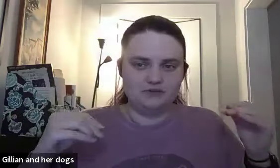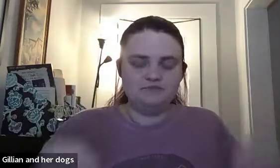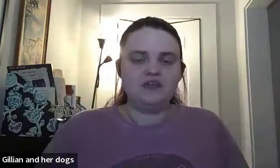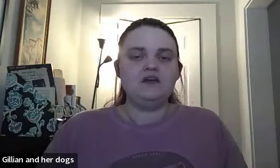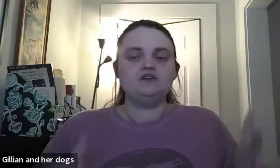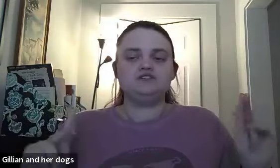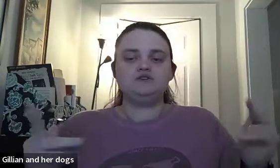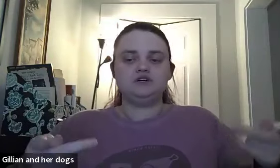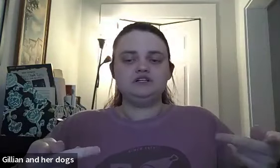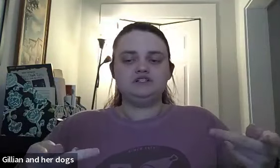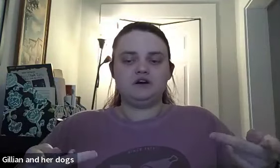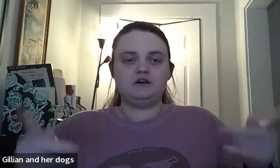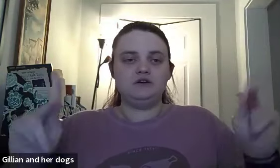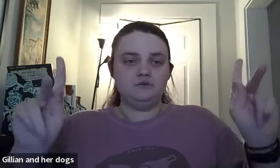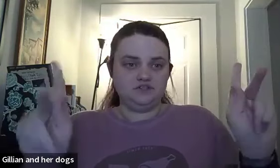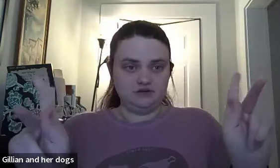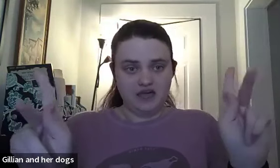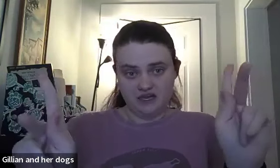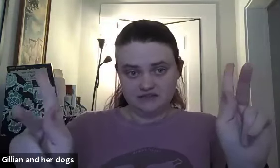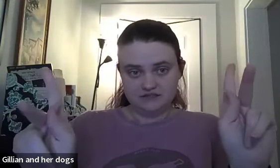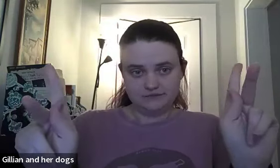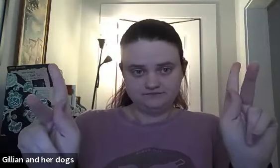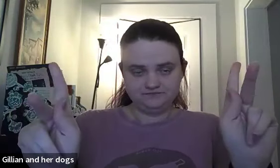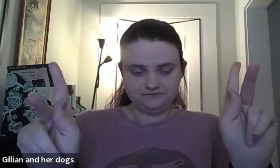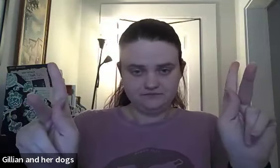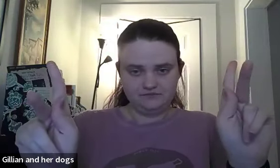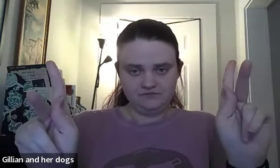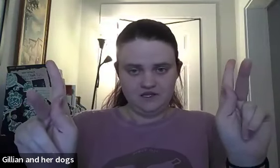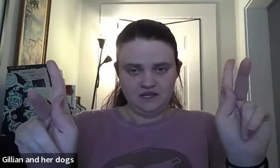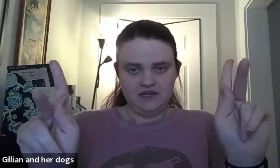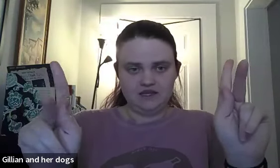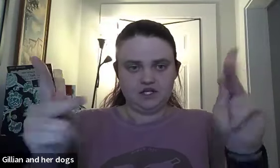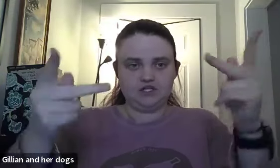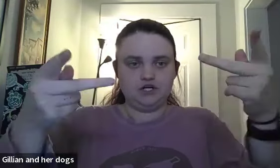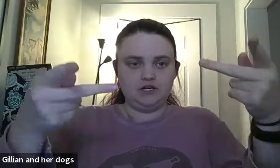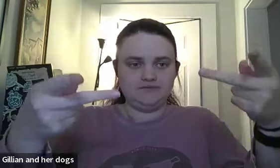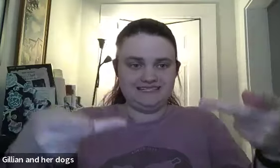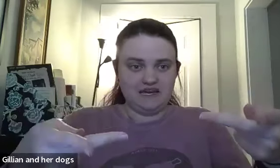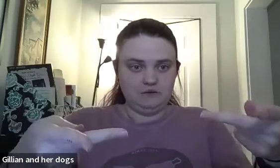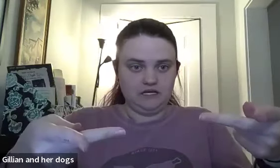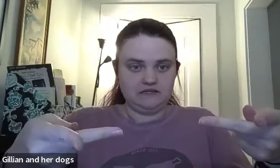computer. So you're going to start with two Ks. You're going to turn them